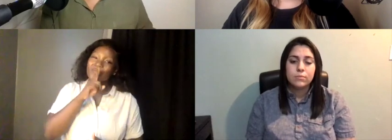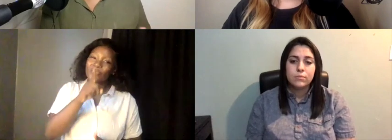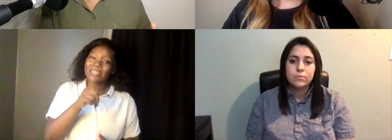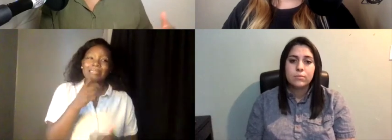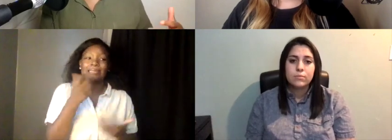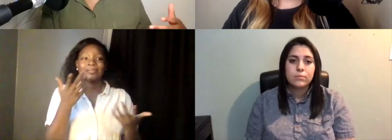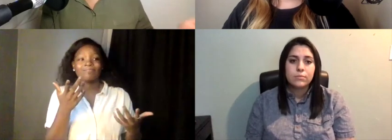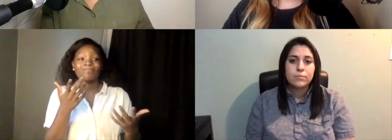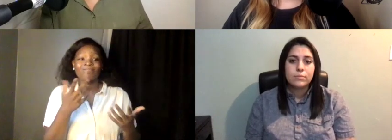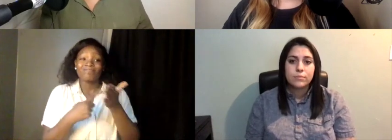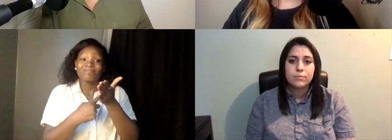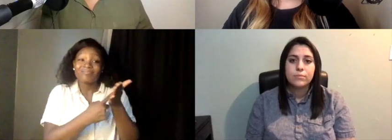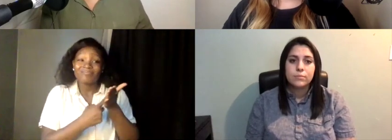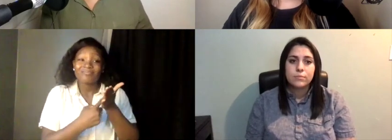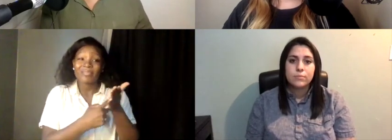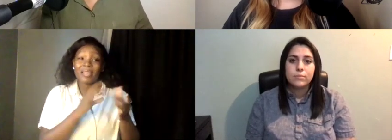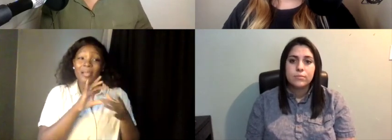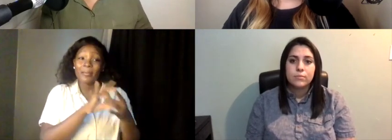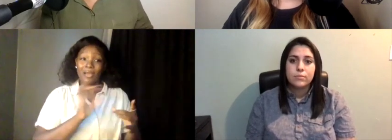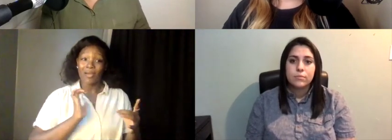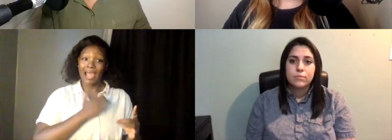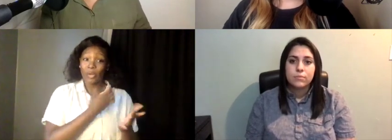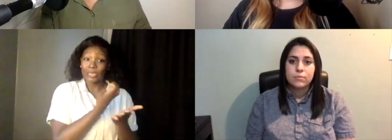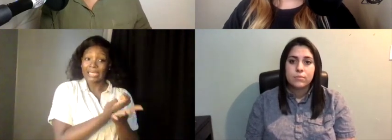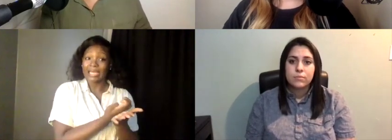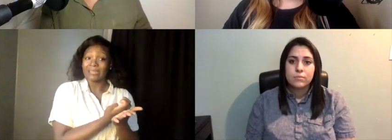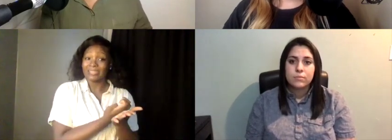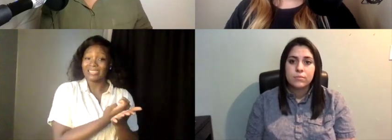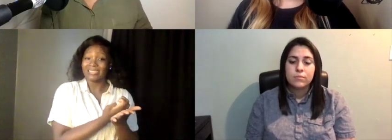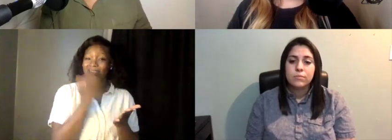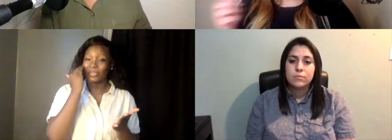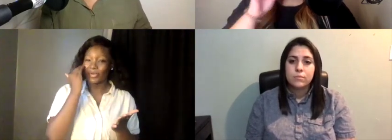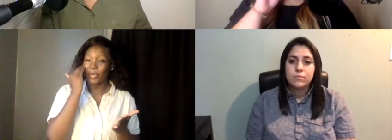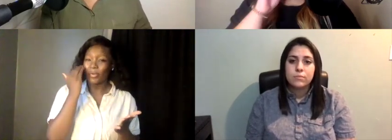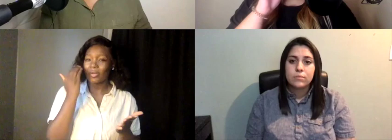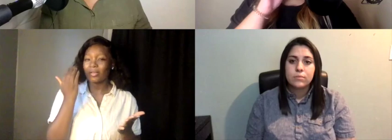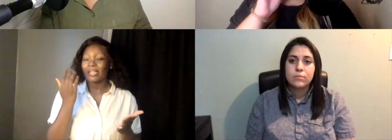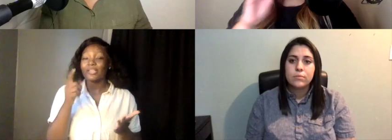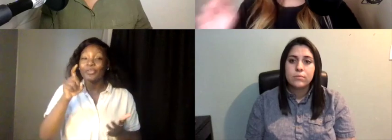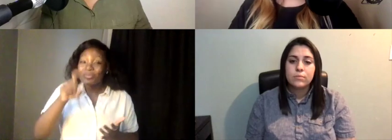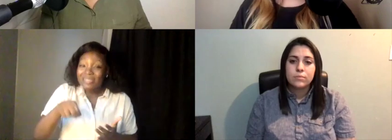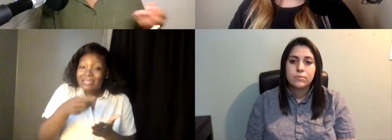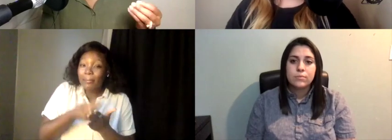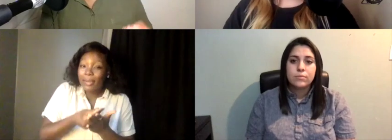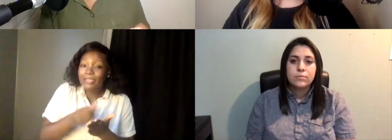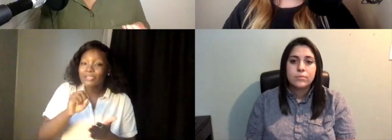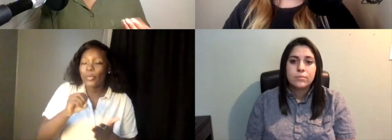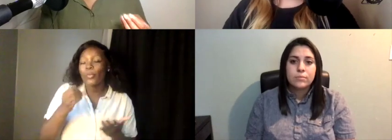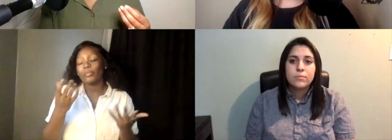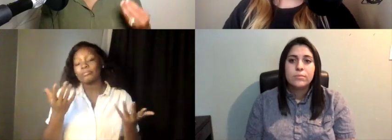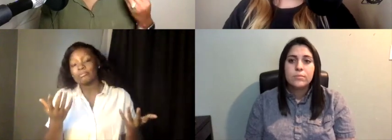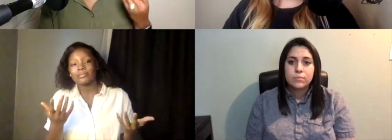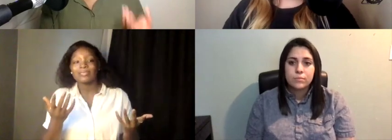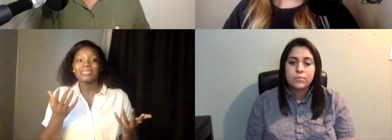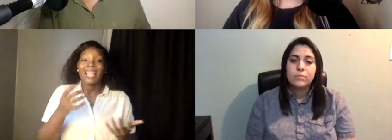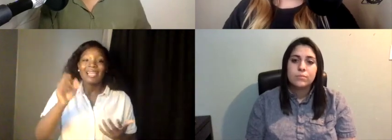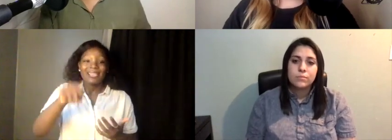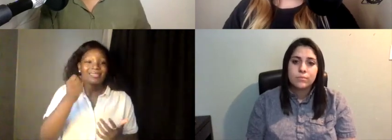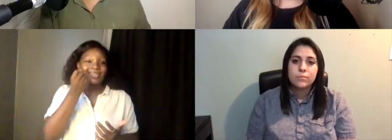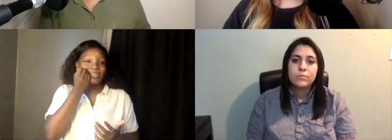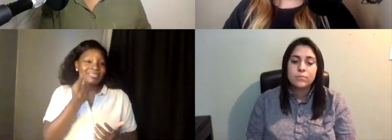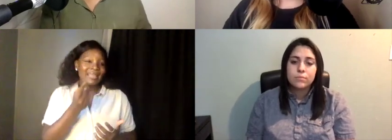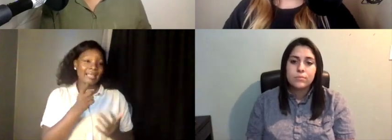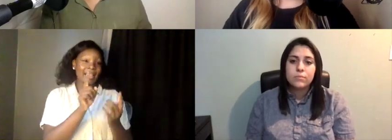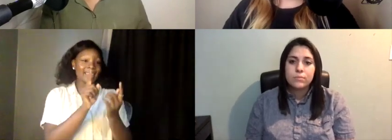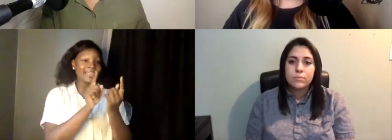Like, you want to do things, right? And so right. these jobs, the fact that, like, even though, yes, the interview process may take